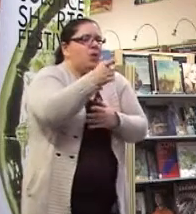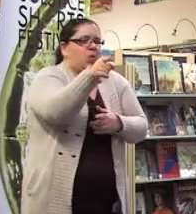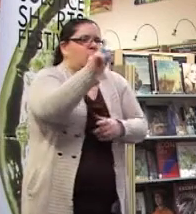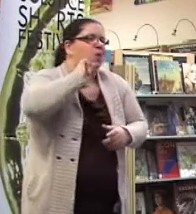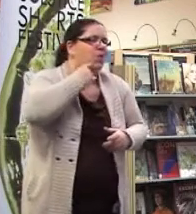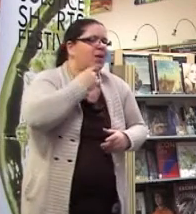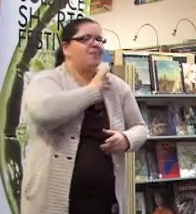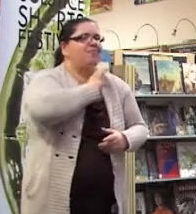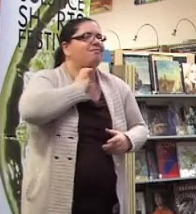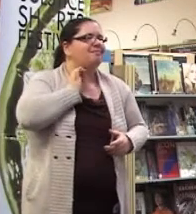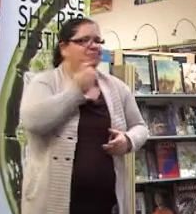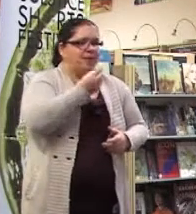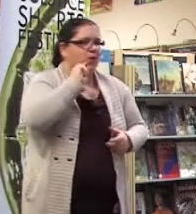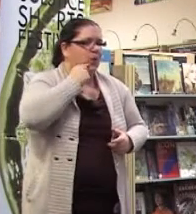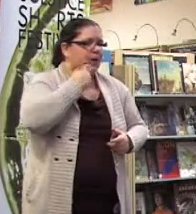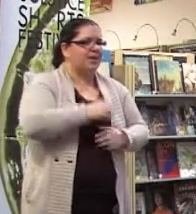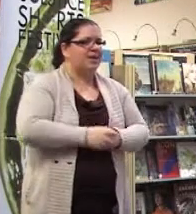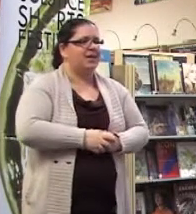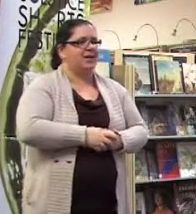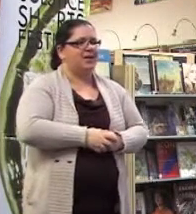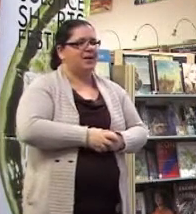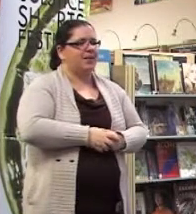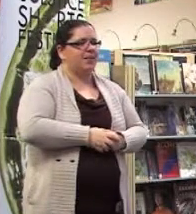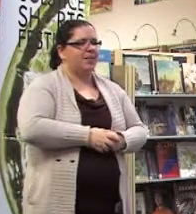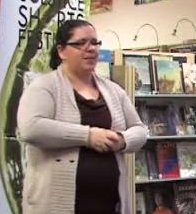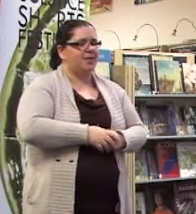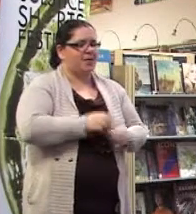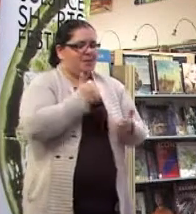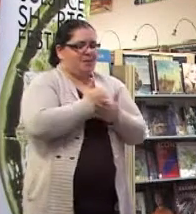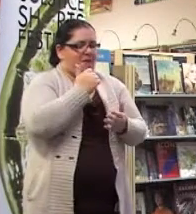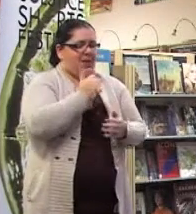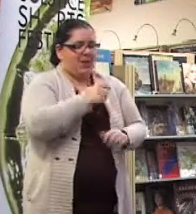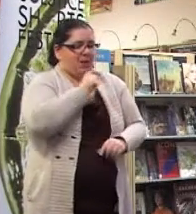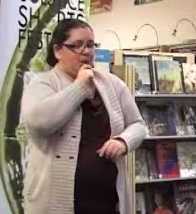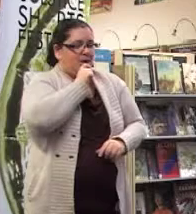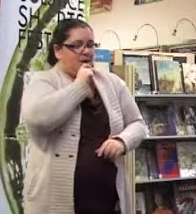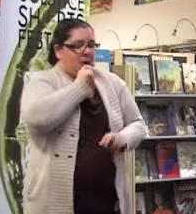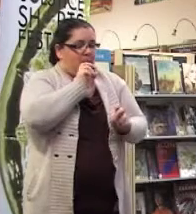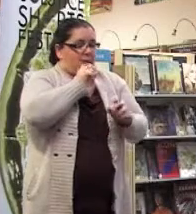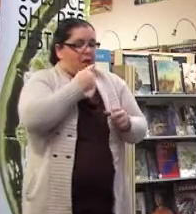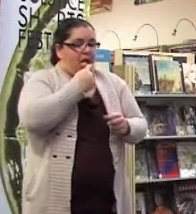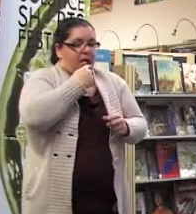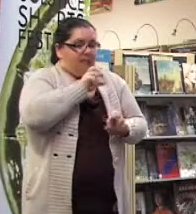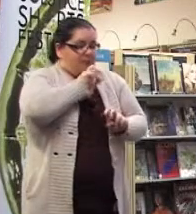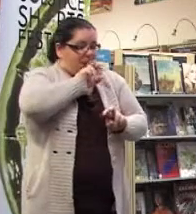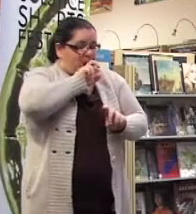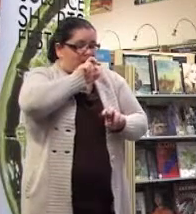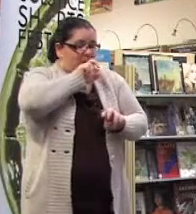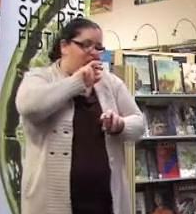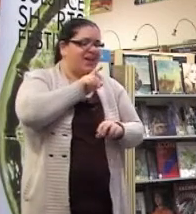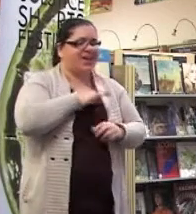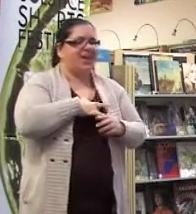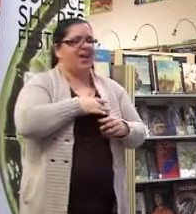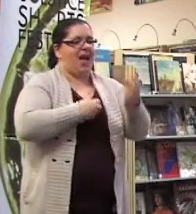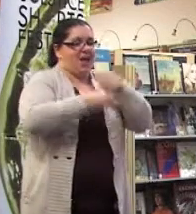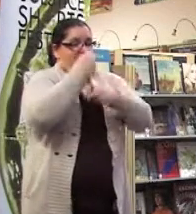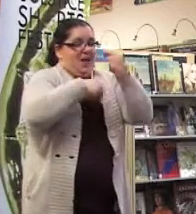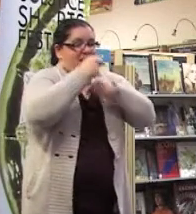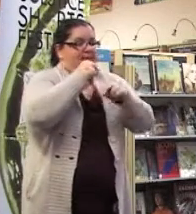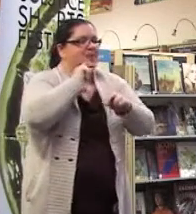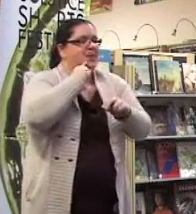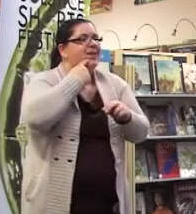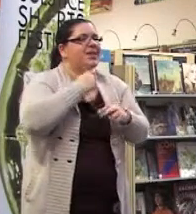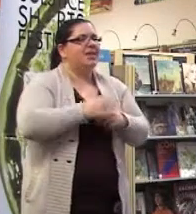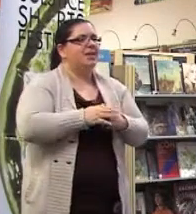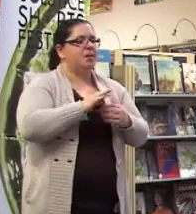are sweet." Our heads exploded with the space crackle sweets which fizzed as soon as they touched the tongue. I devoured the sweetness as if